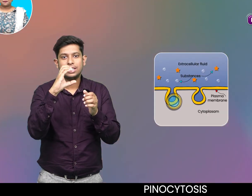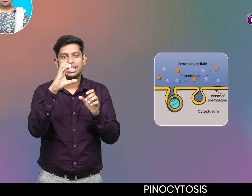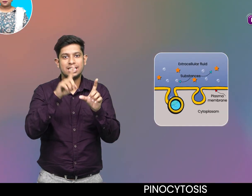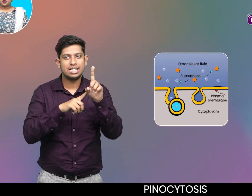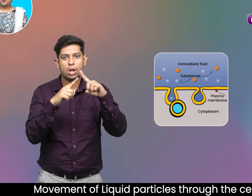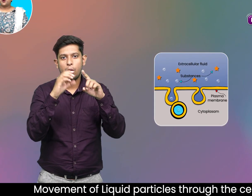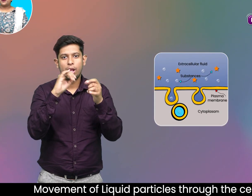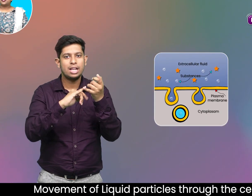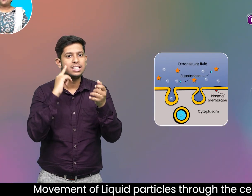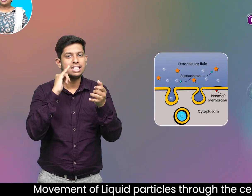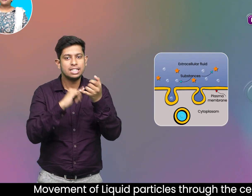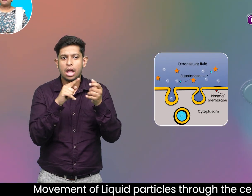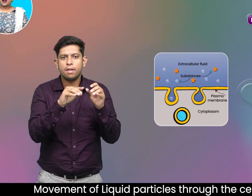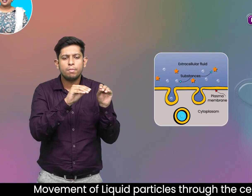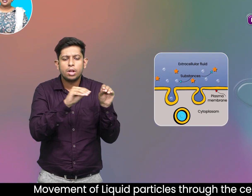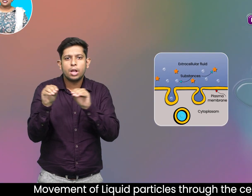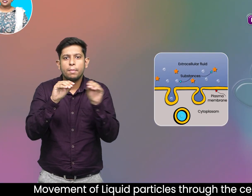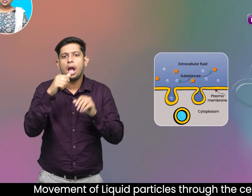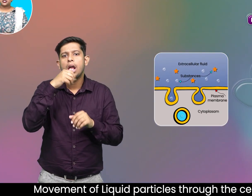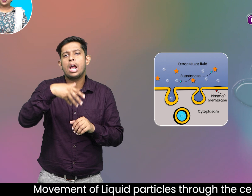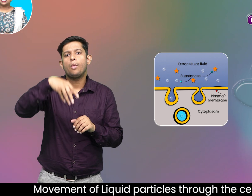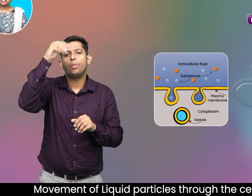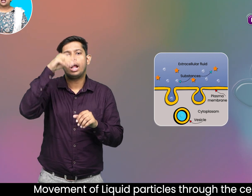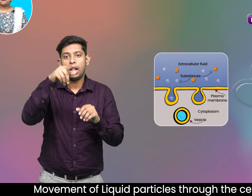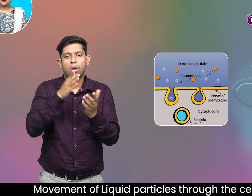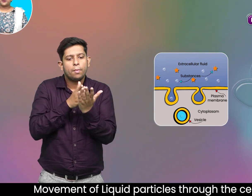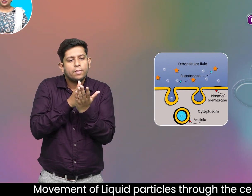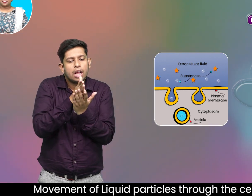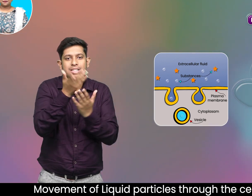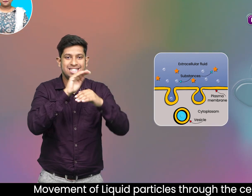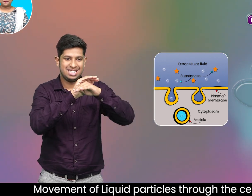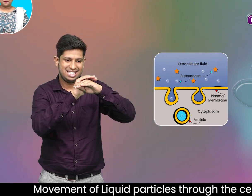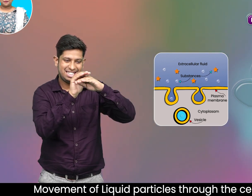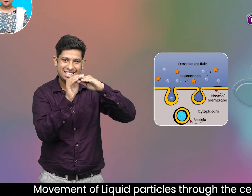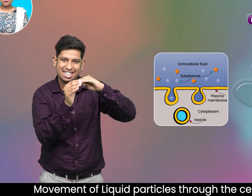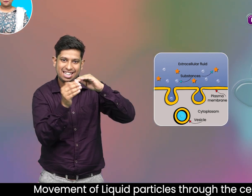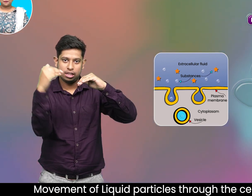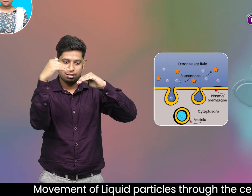Pinocytosis, movement of liquid particles through the cell membrane.